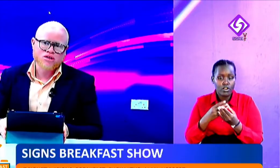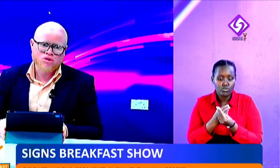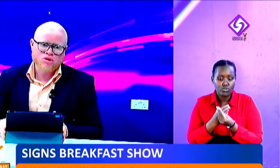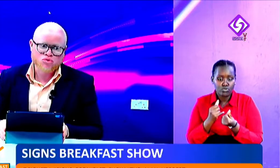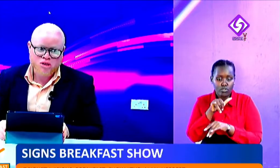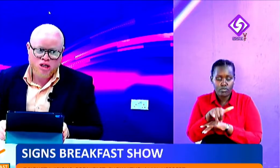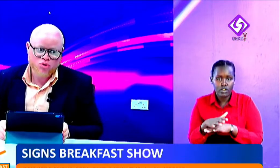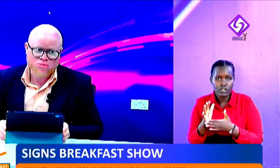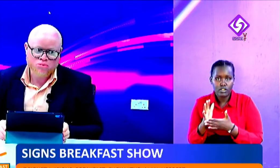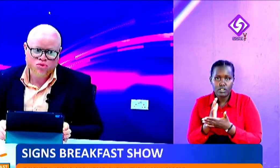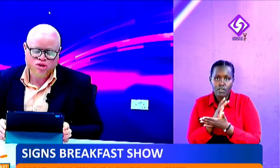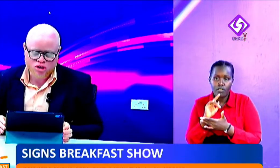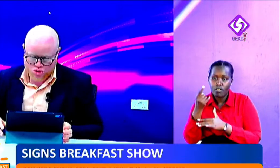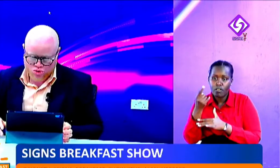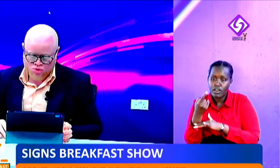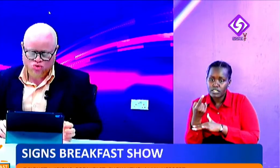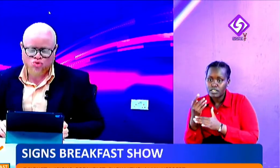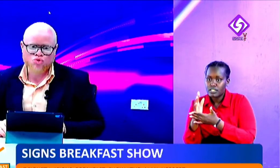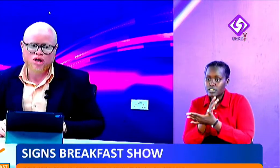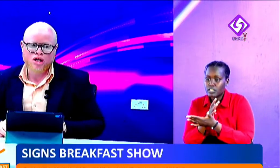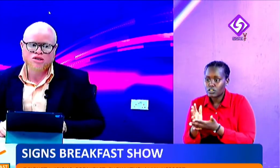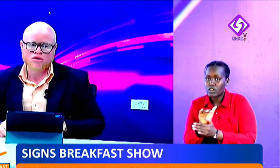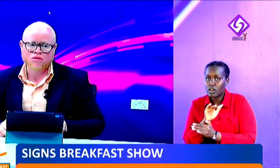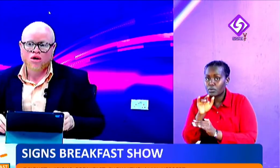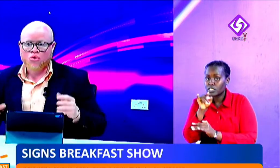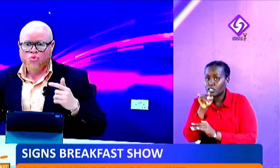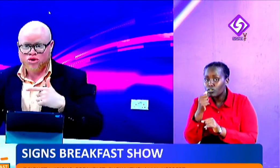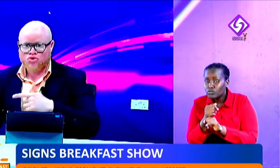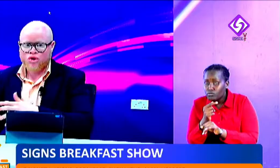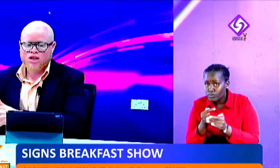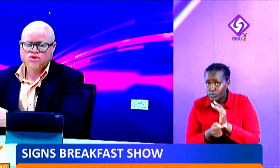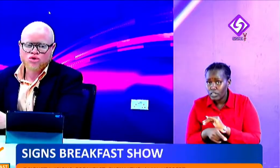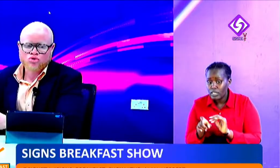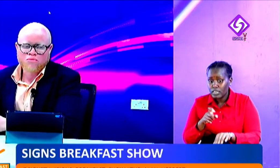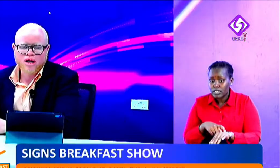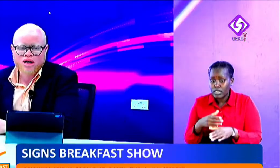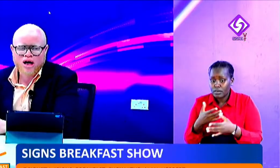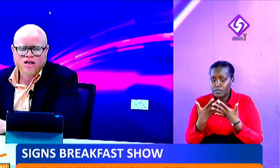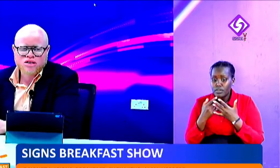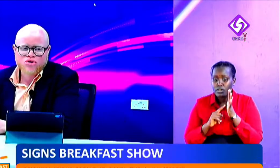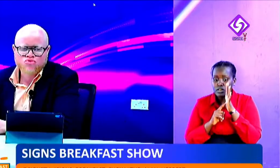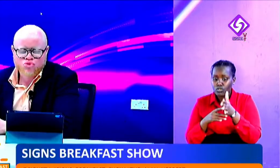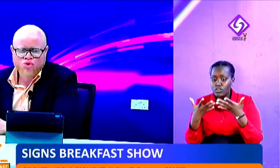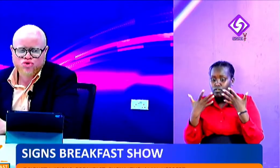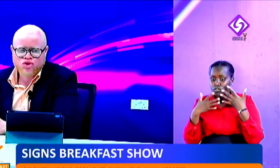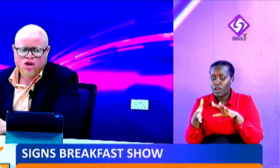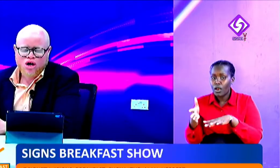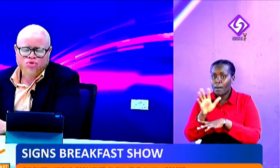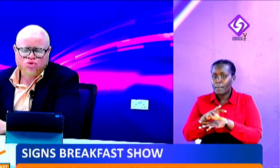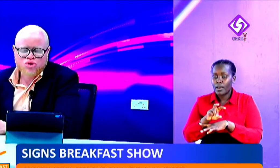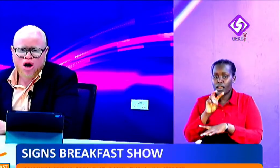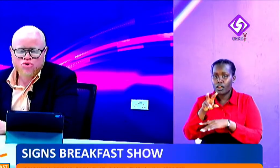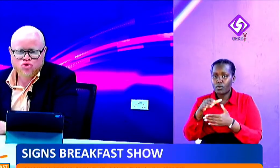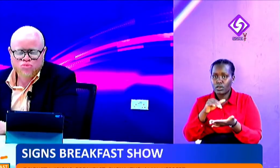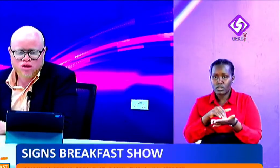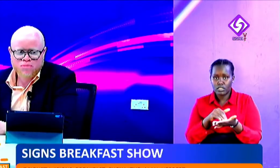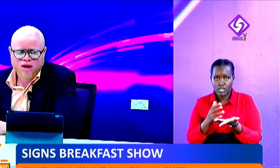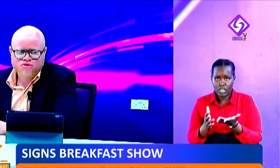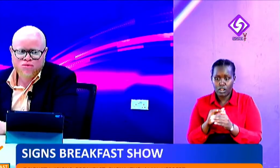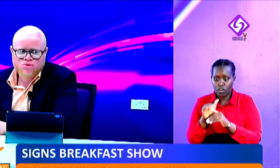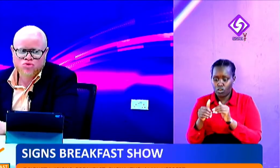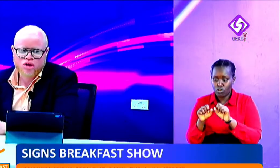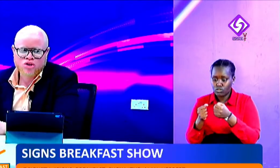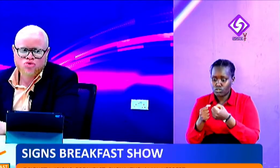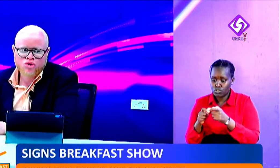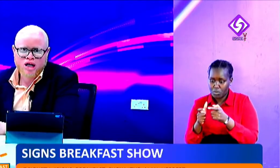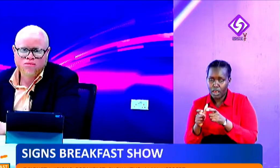first segment. So basically what I'm requesting you to do is when the show ends, go back and rewatch across our social media